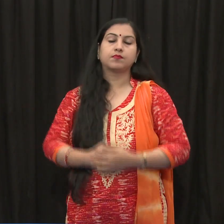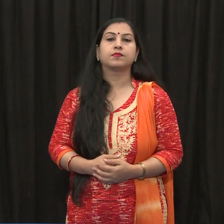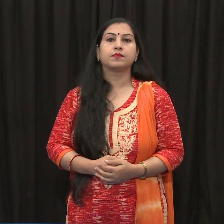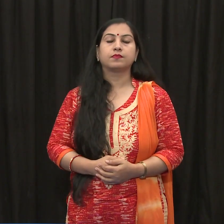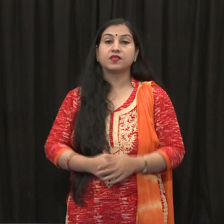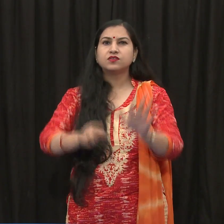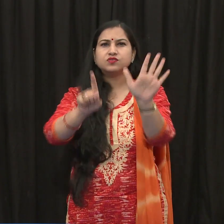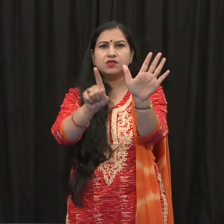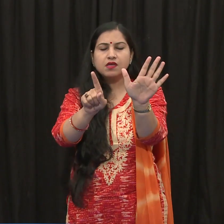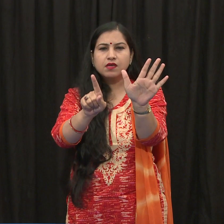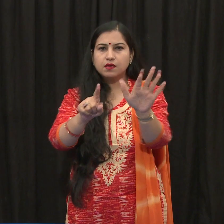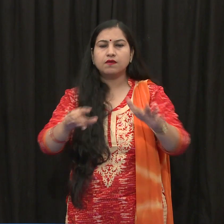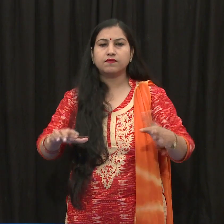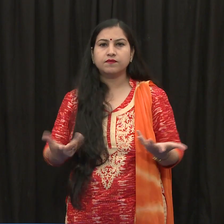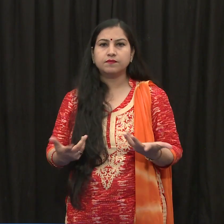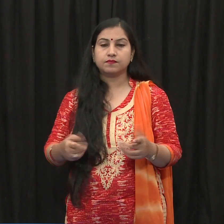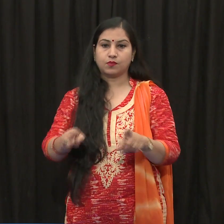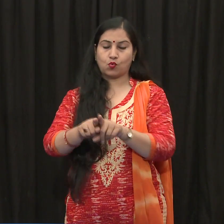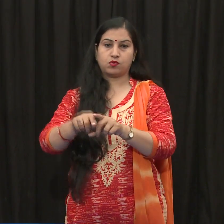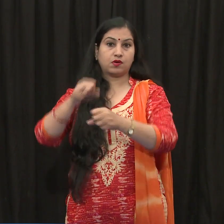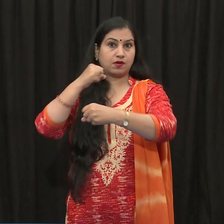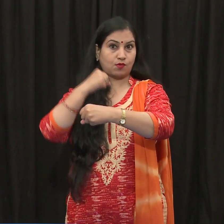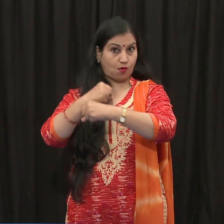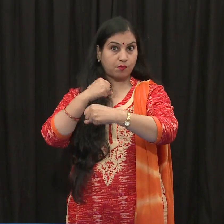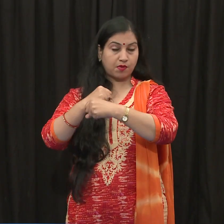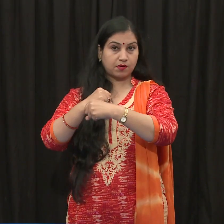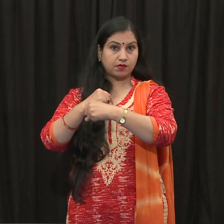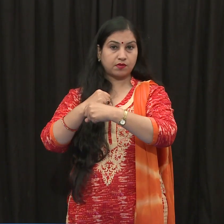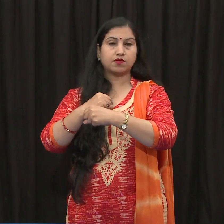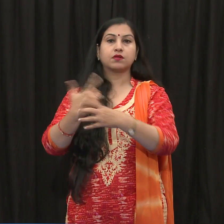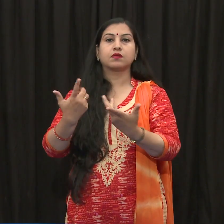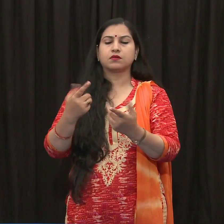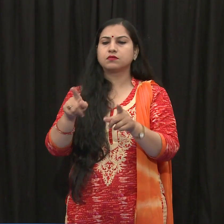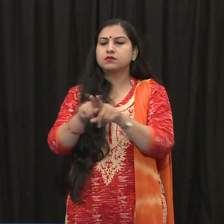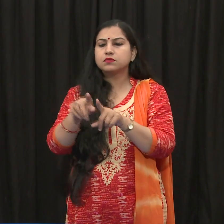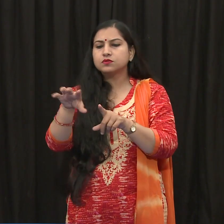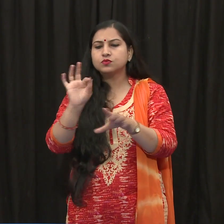Number 6, right to constitution remedies.